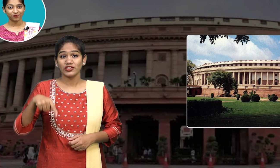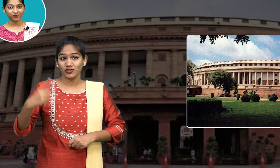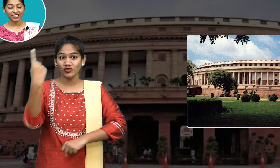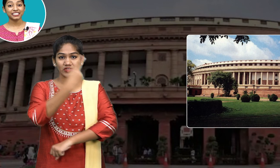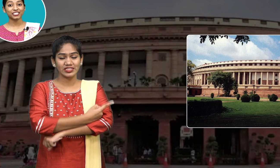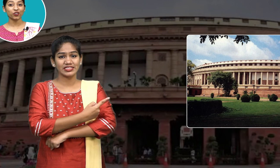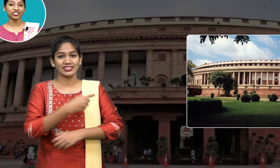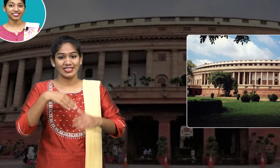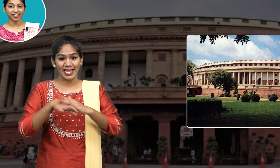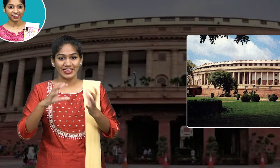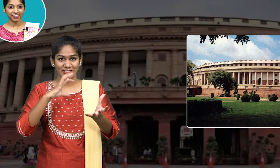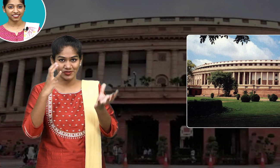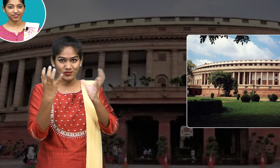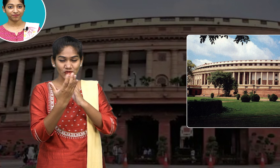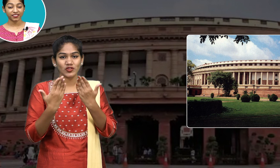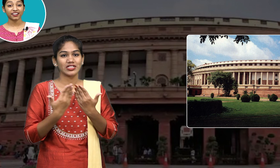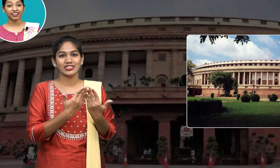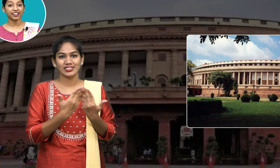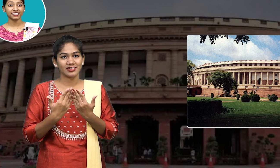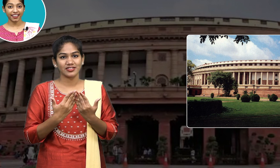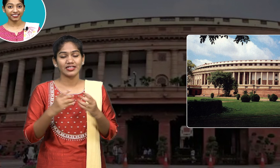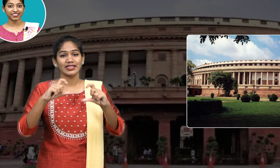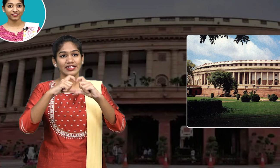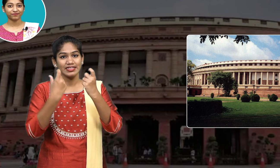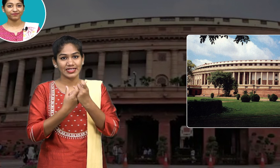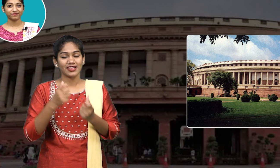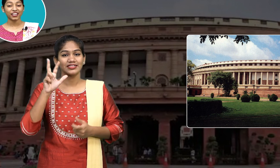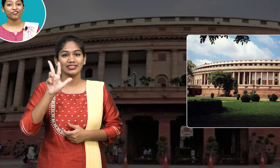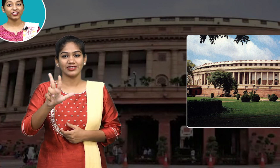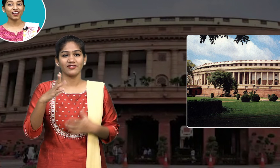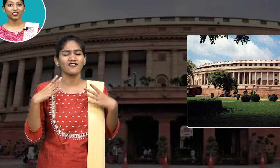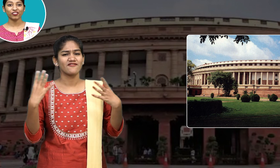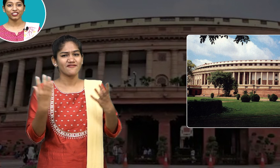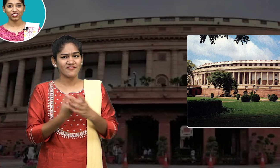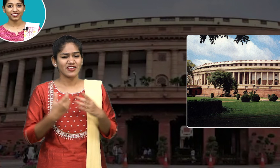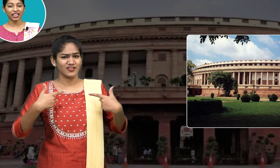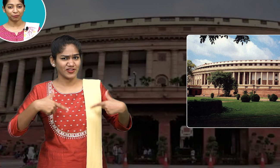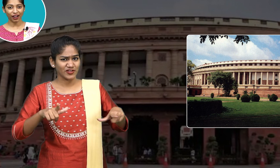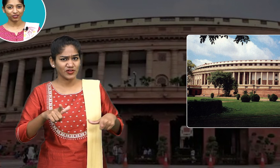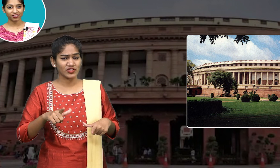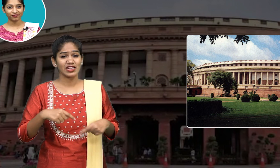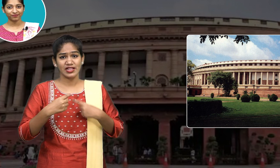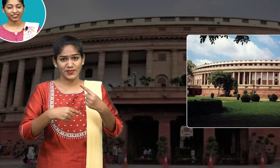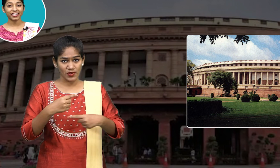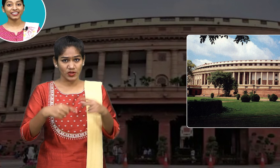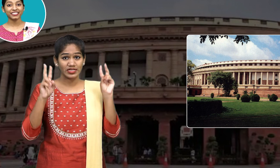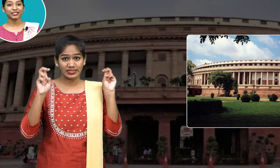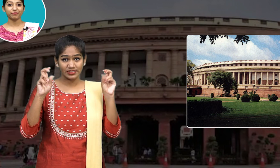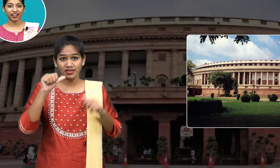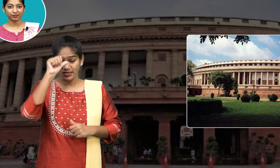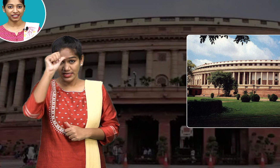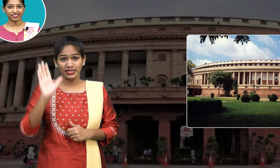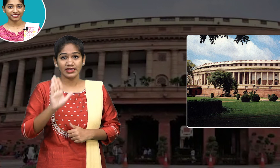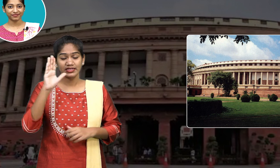Today, in Social Studies, Class 8, we are going to learn about the